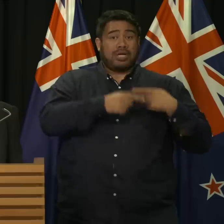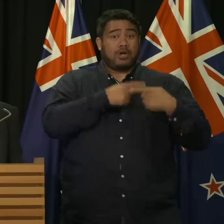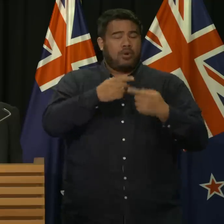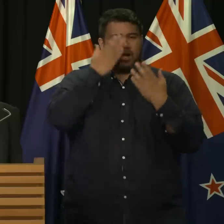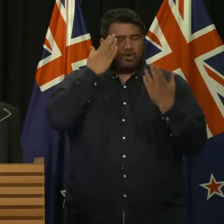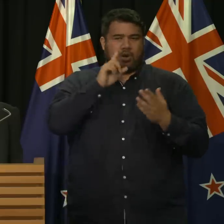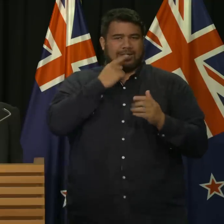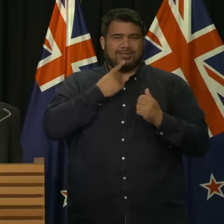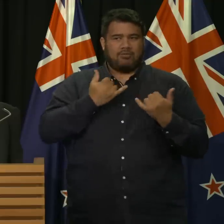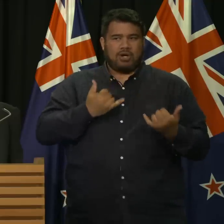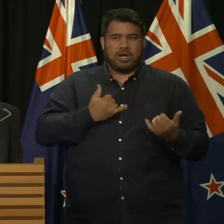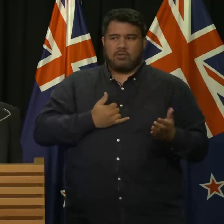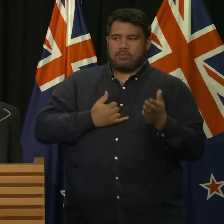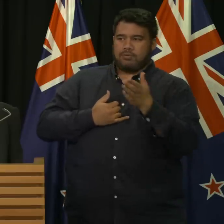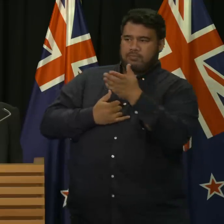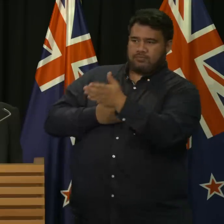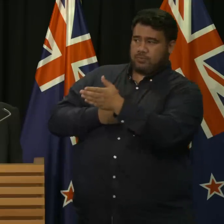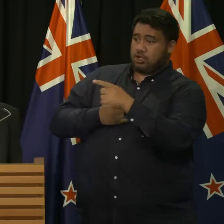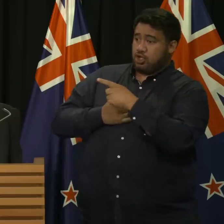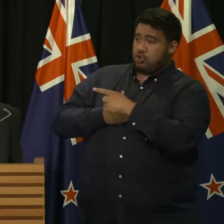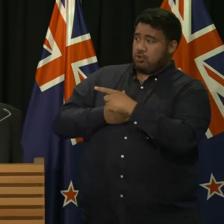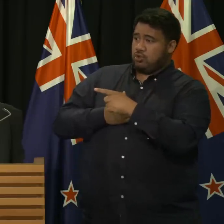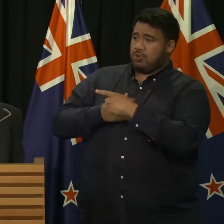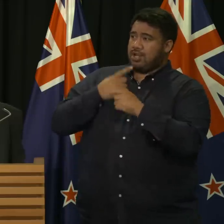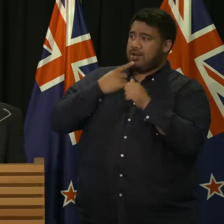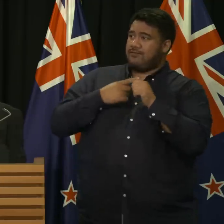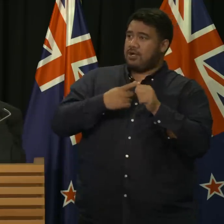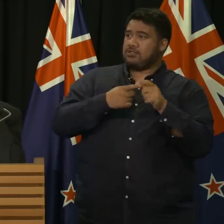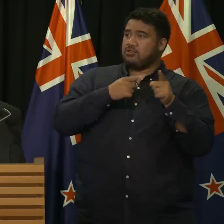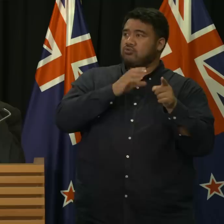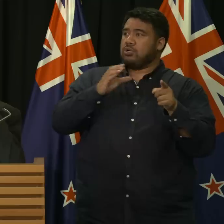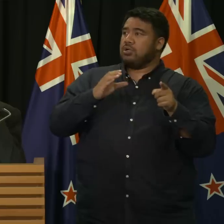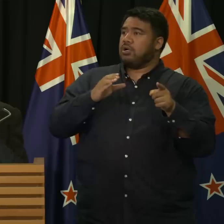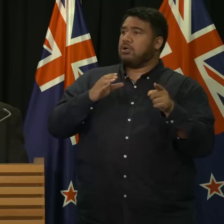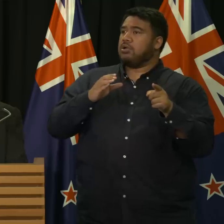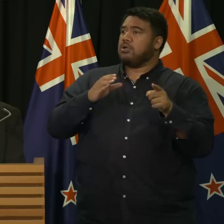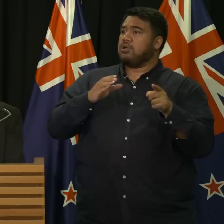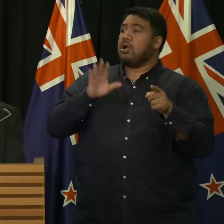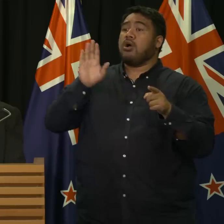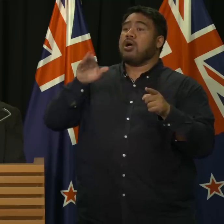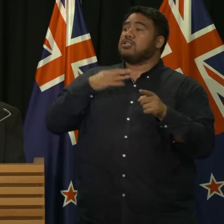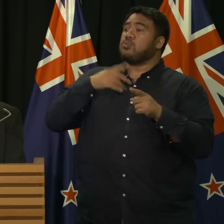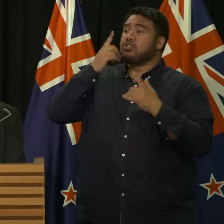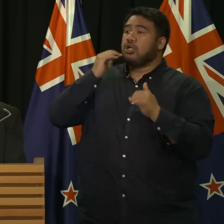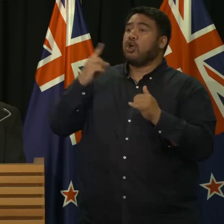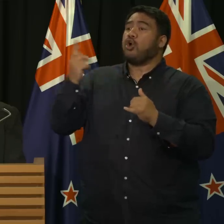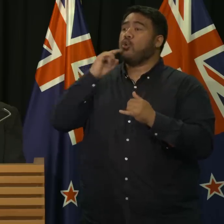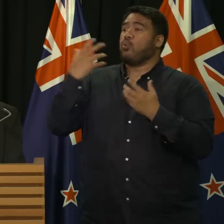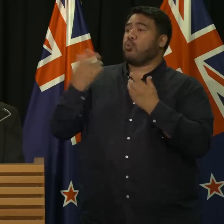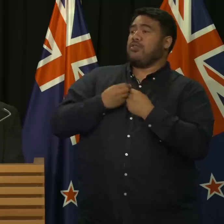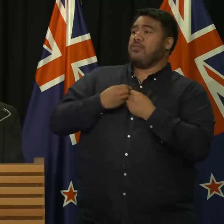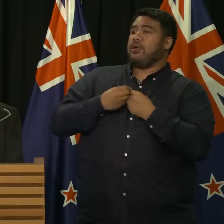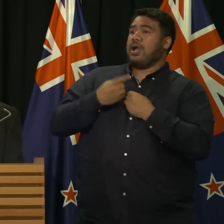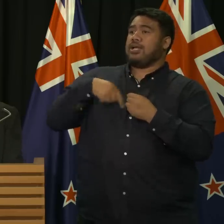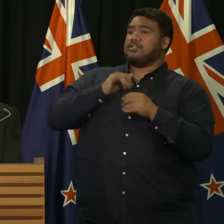you know how you've advised Christchurch citizens in particular? Do I just want to check, is there a need for those who are travelling with us to Christchurch to depart now? Is that the